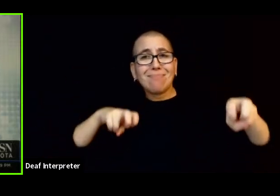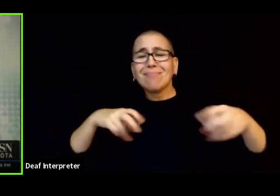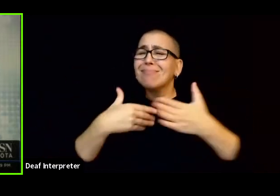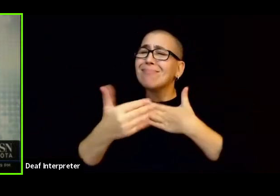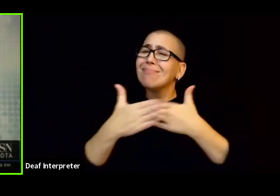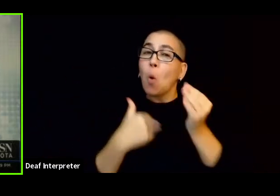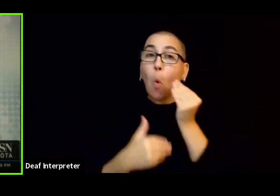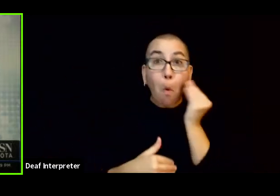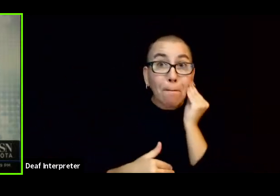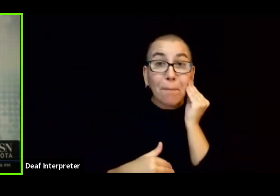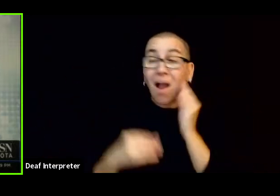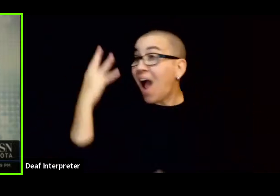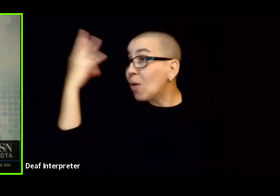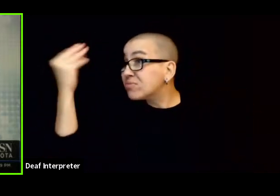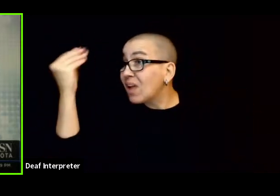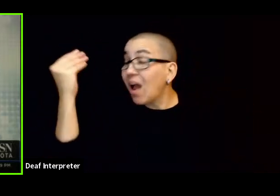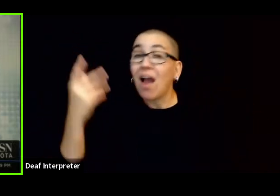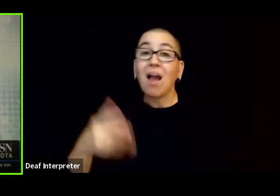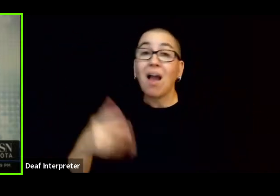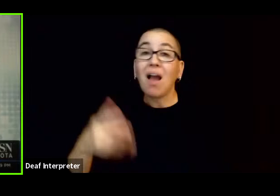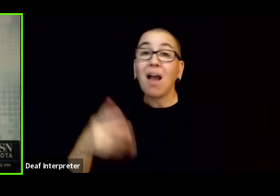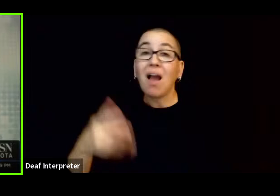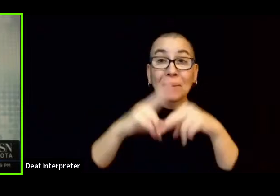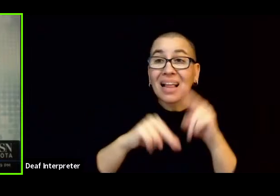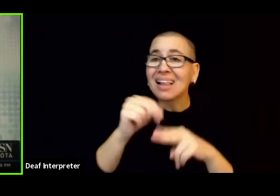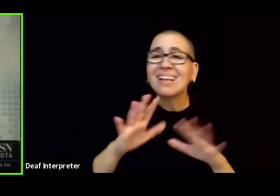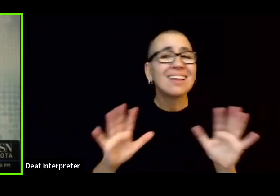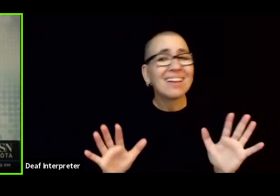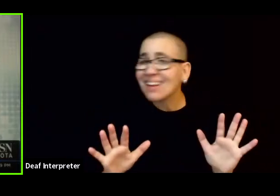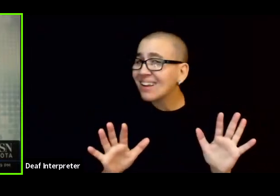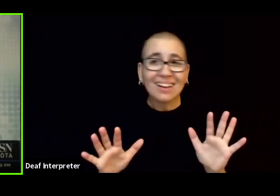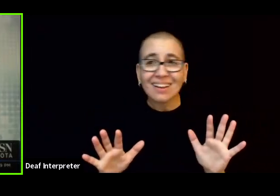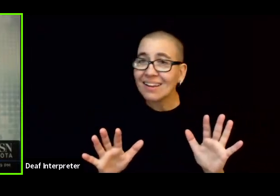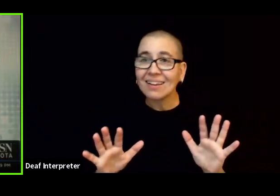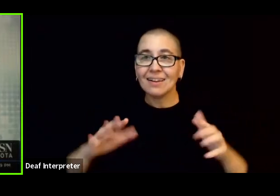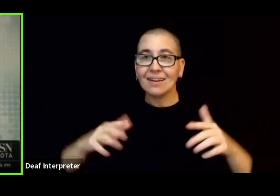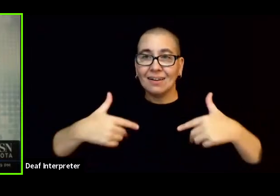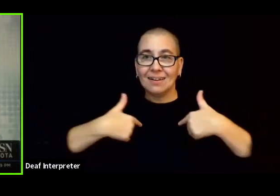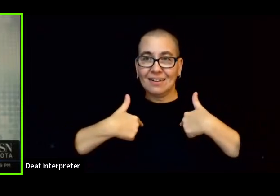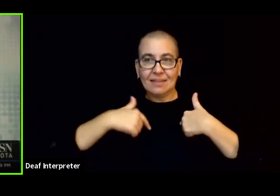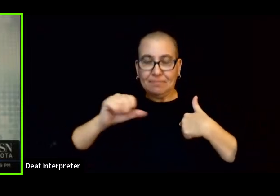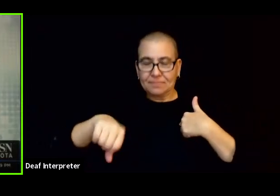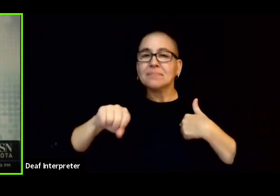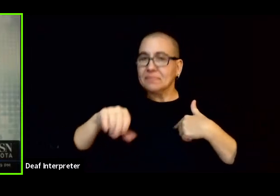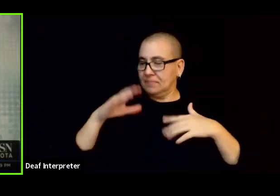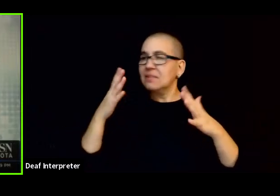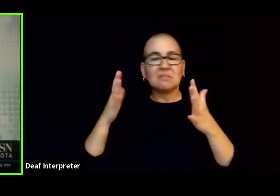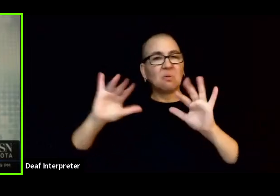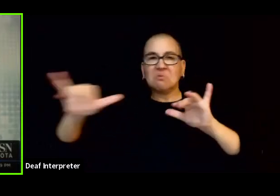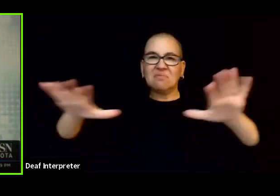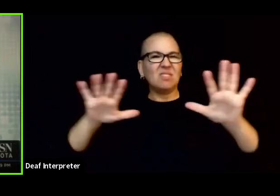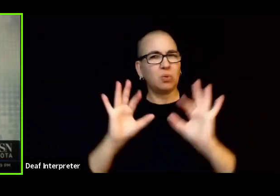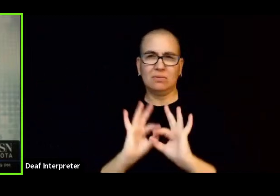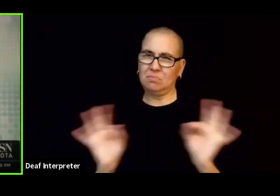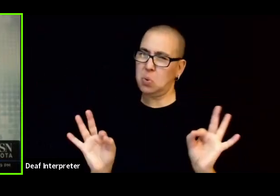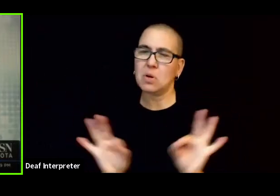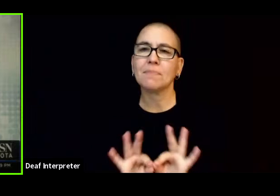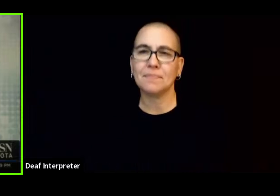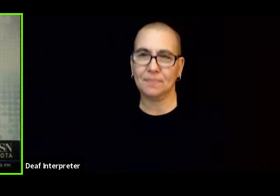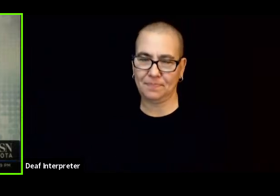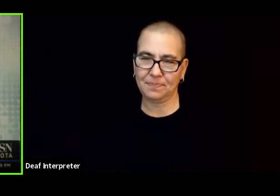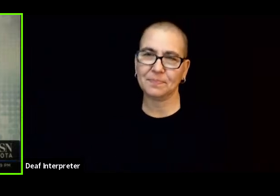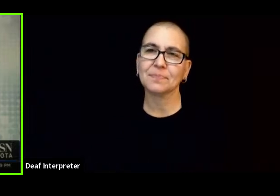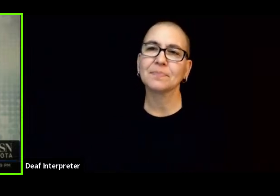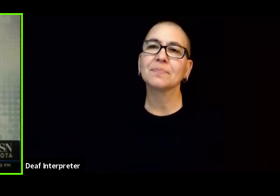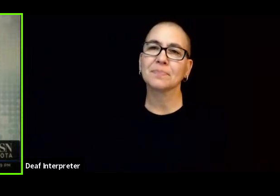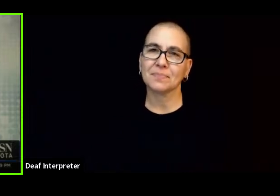visitation, that has been a tricky balance. We started our visitations at Jones Harrison for our care center, but we've had to suspend